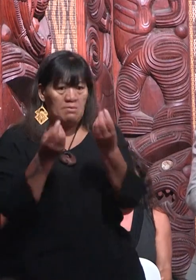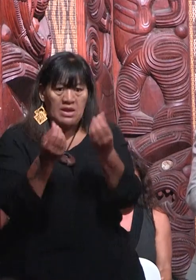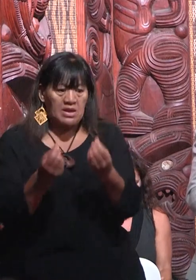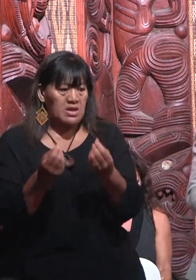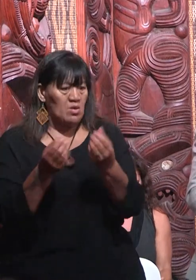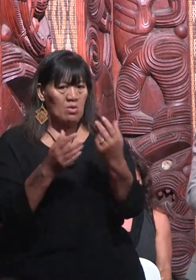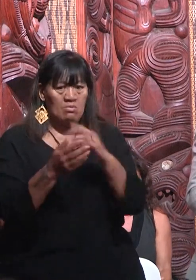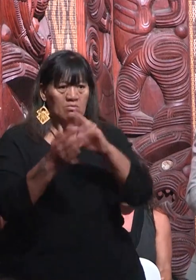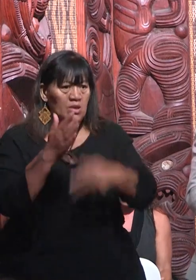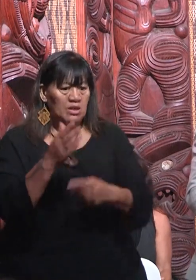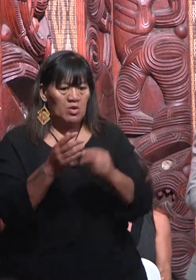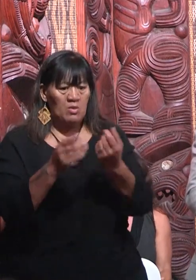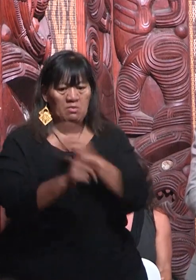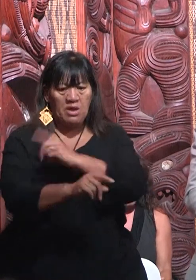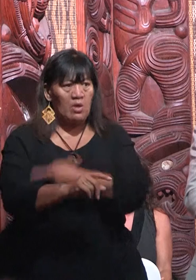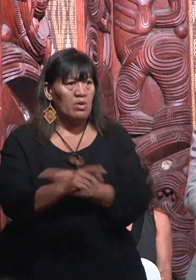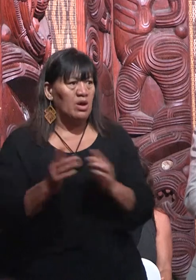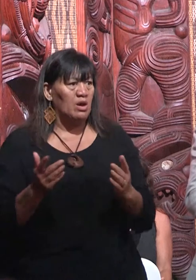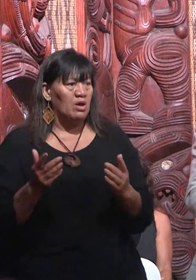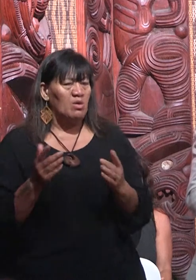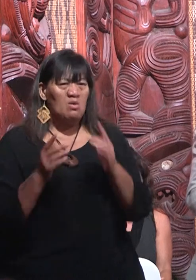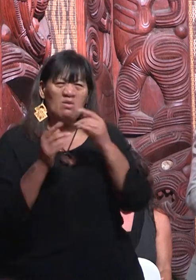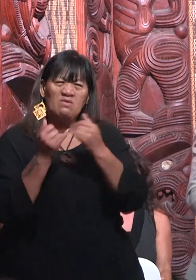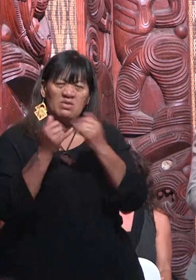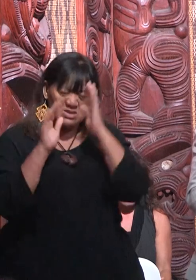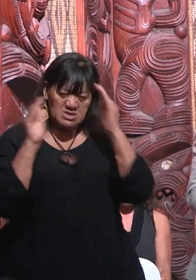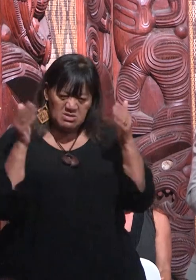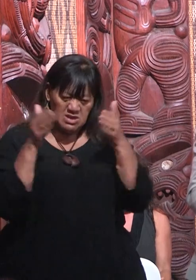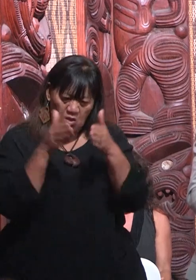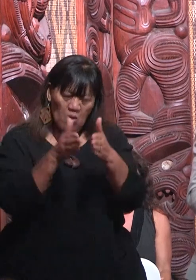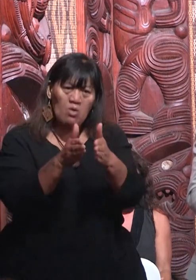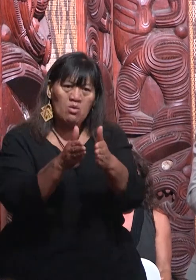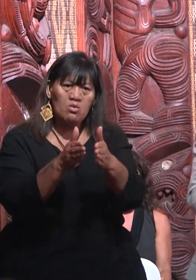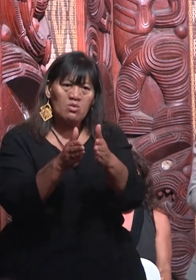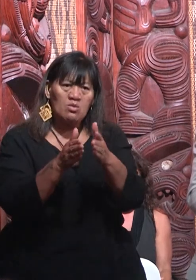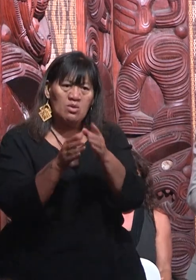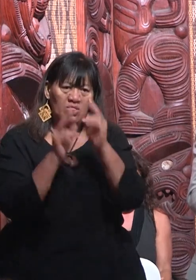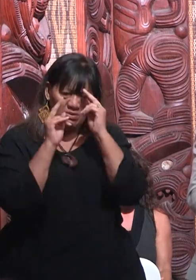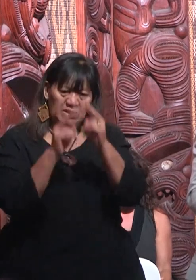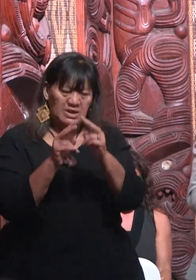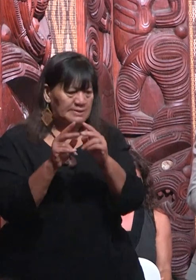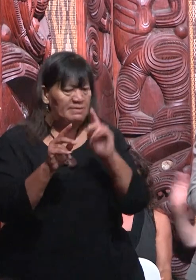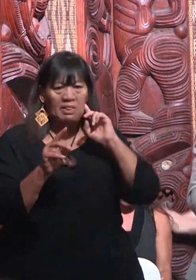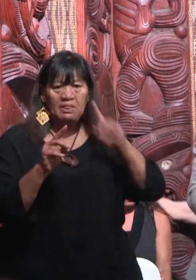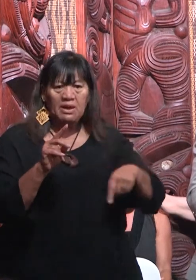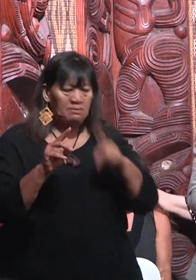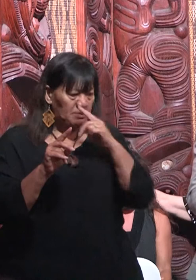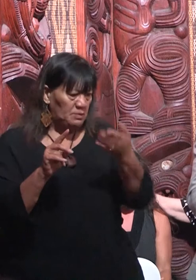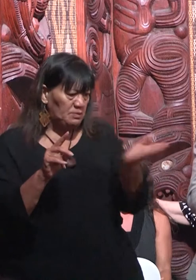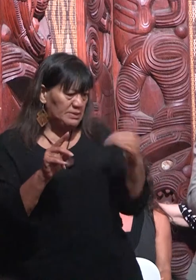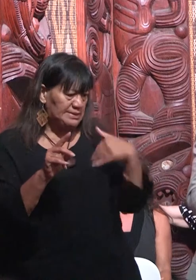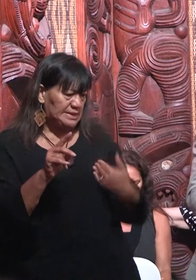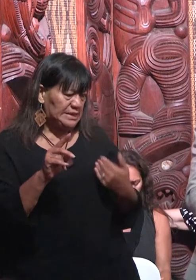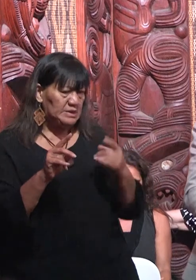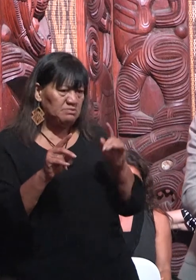power, from a narrow patriotism which ignores the needs and welfare of